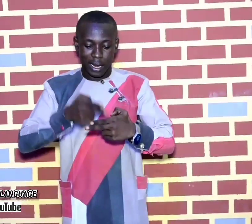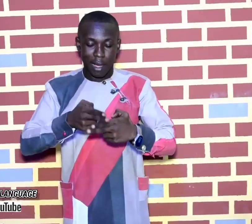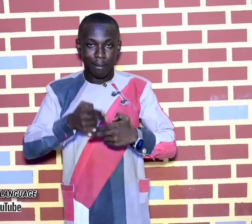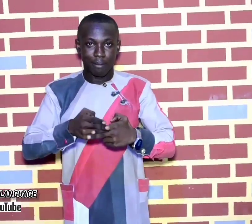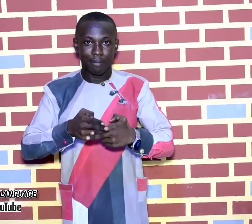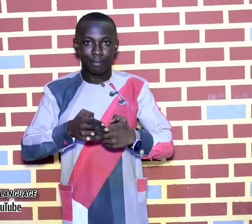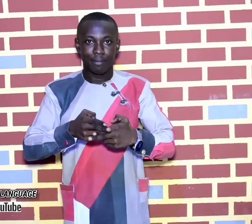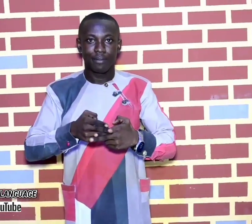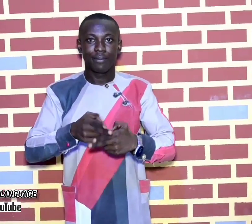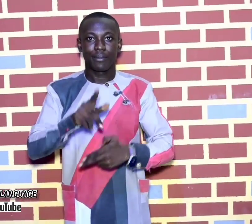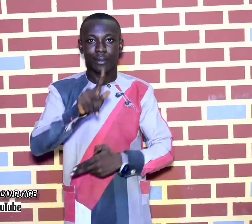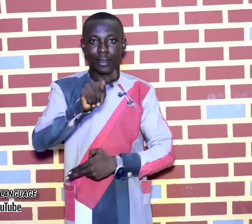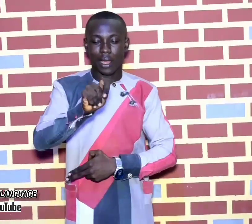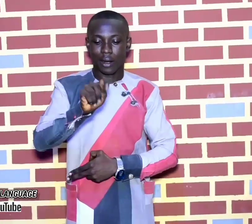name, Terry.